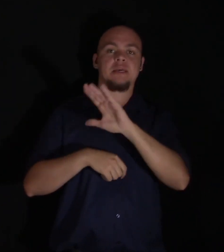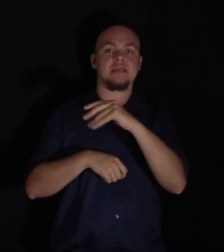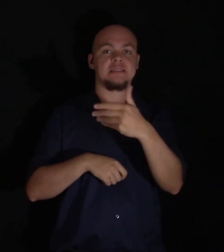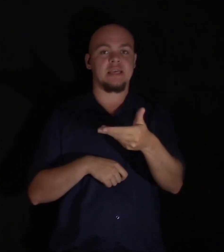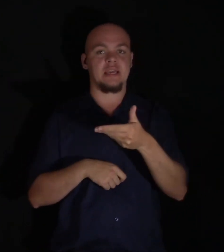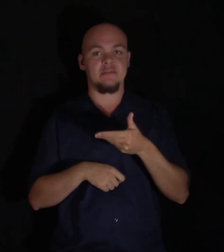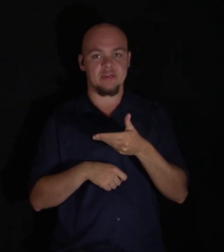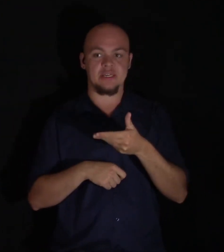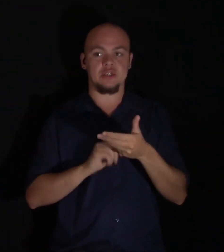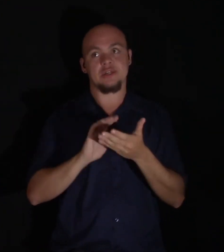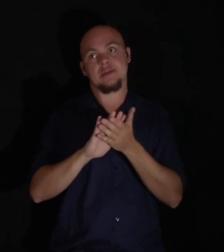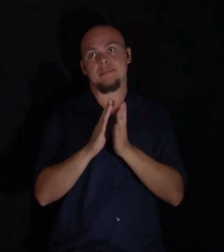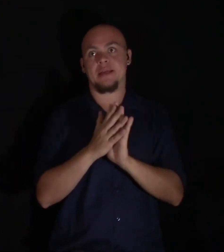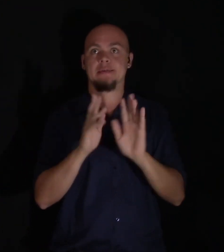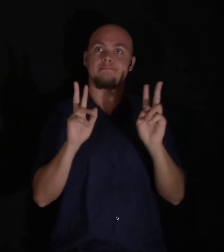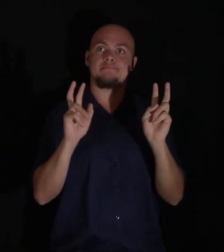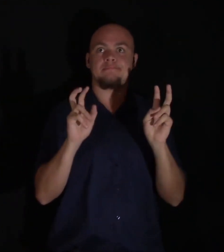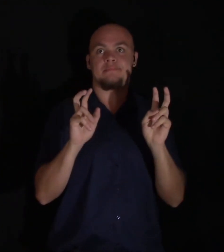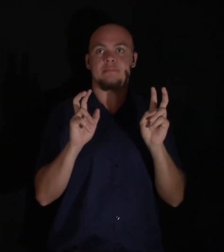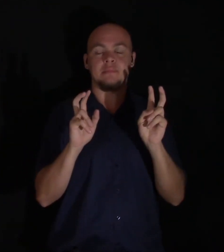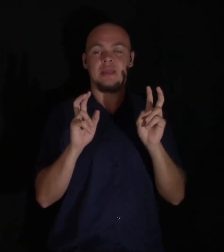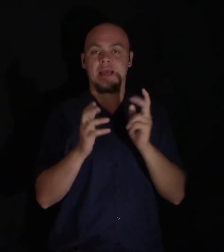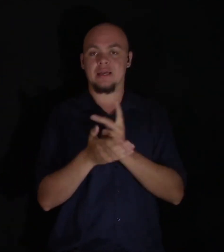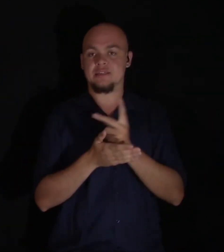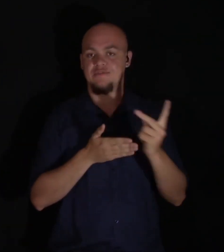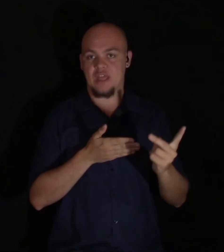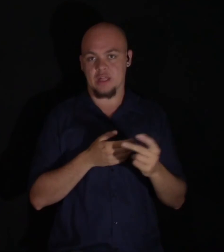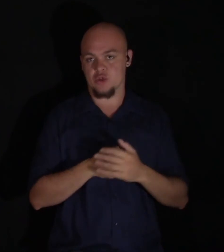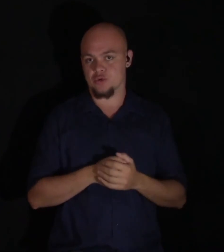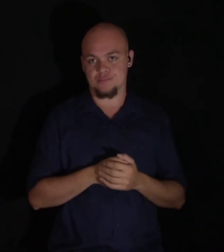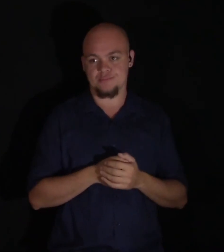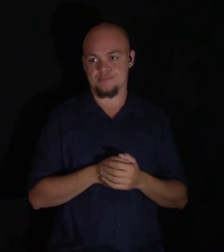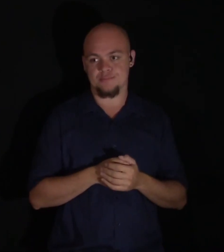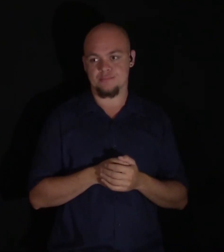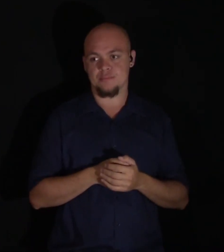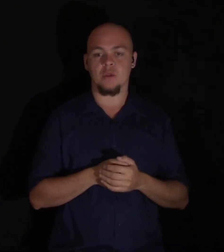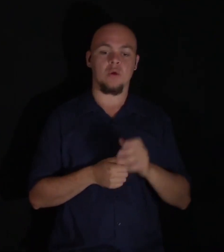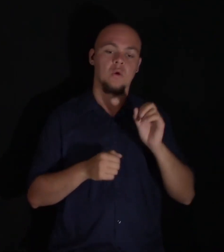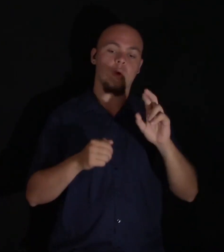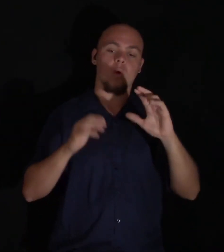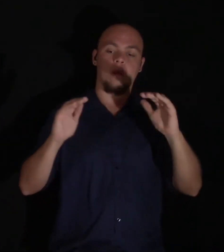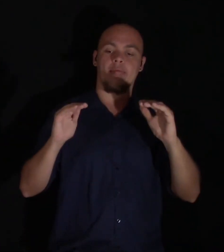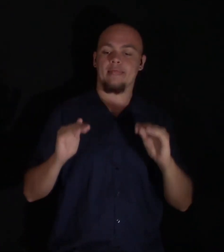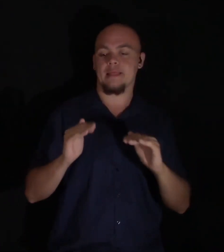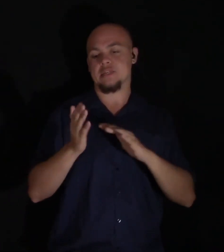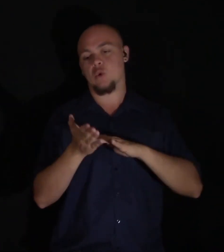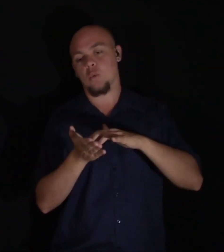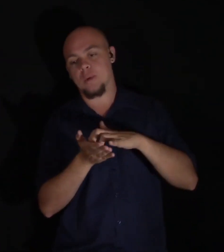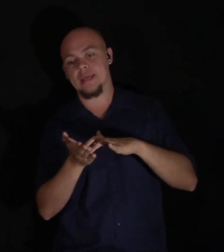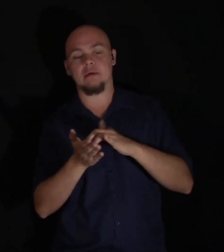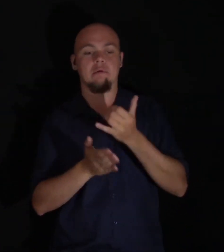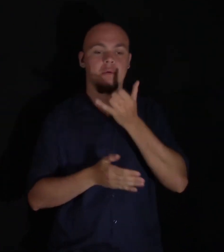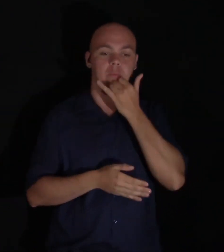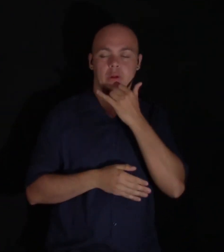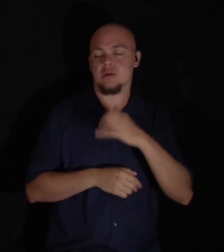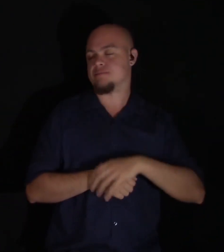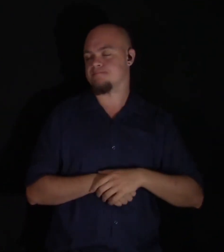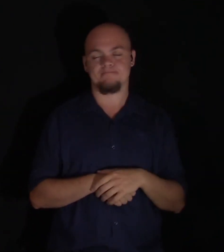invitation to view her suicide attempt as something lesser or weak or wrong.